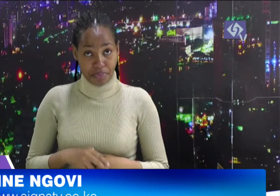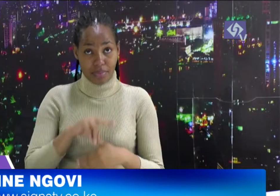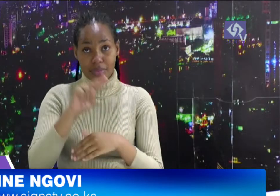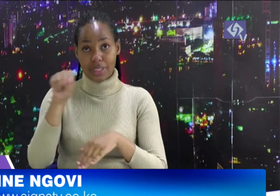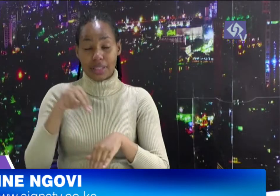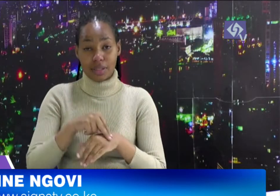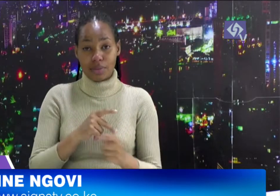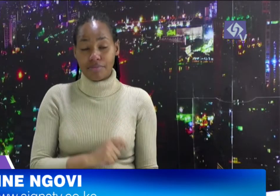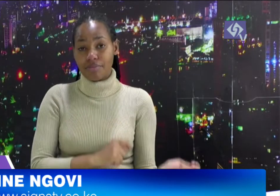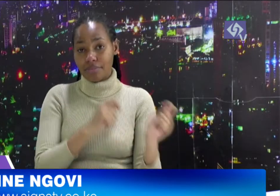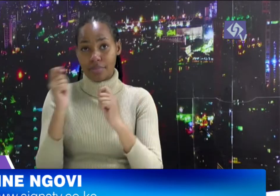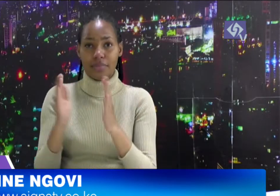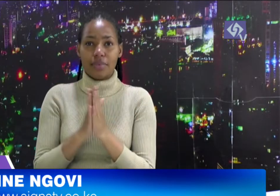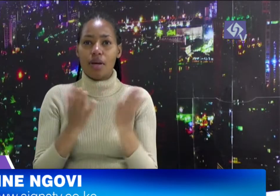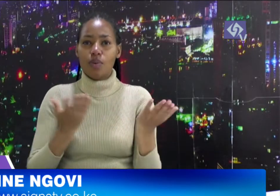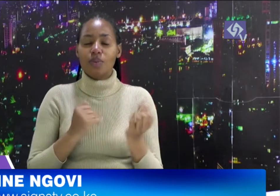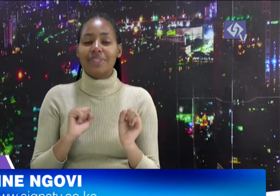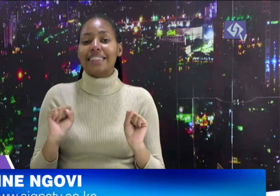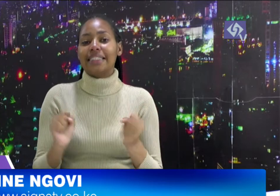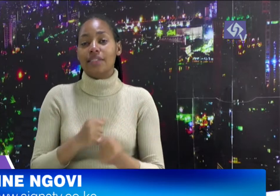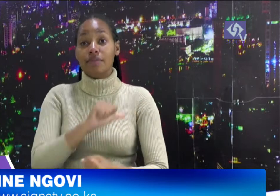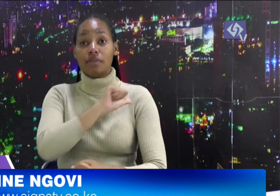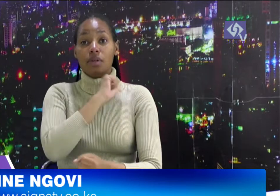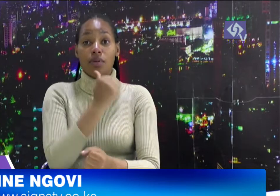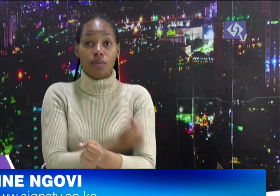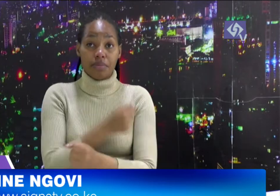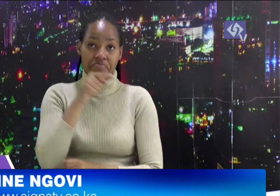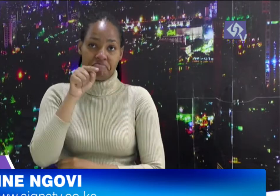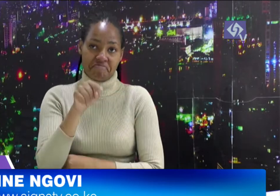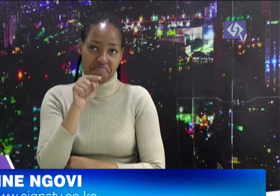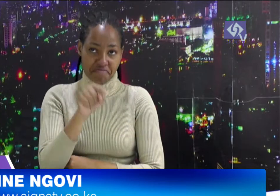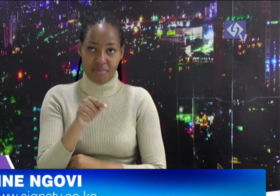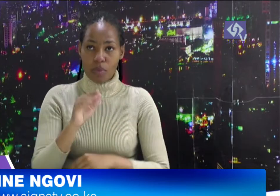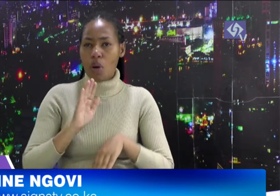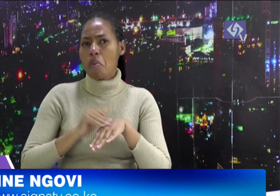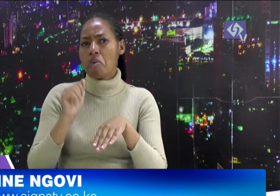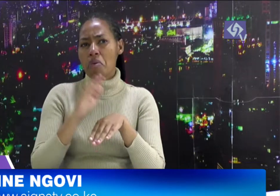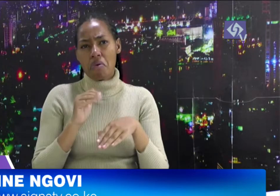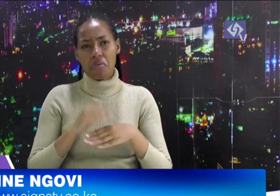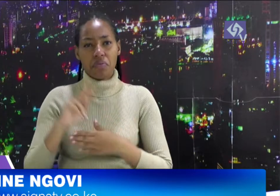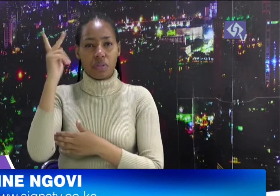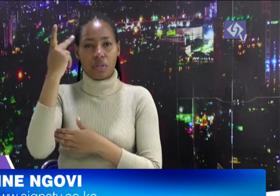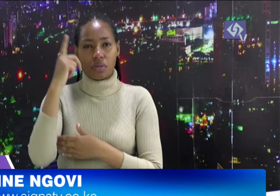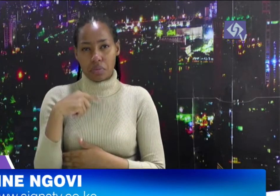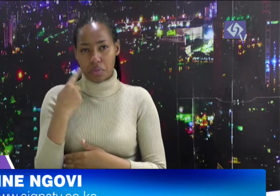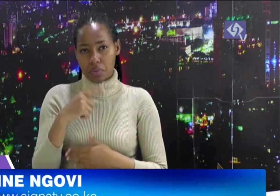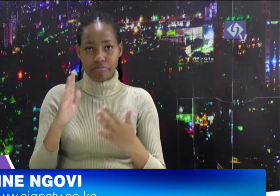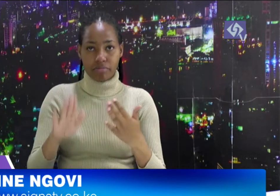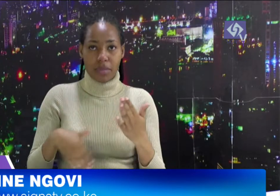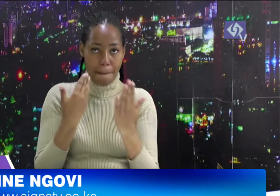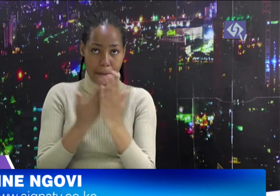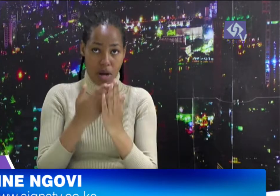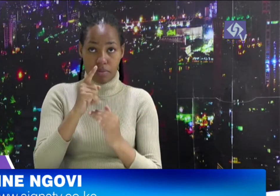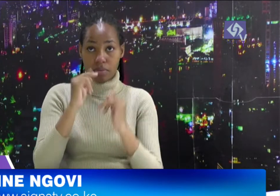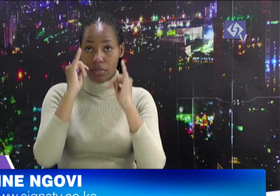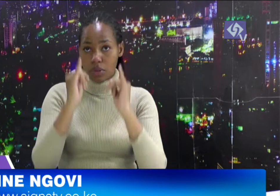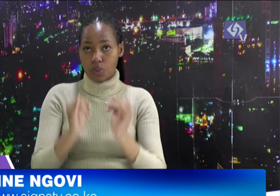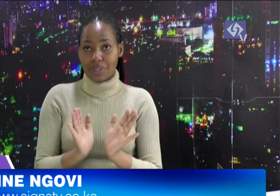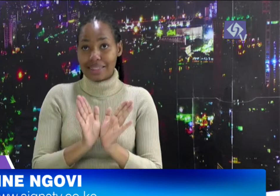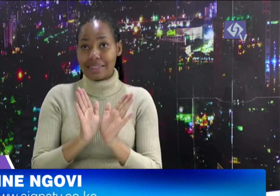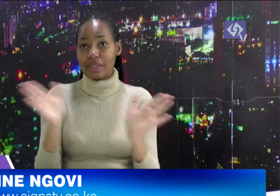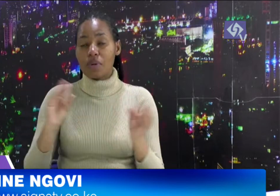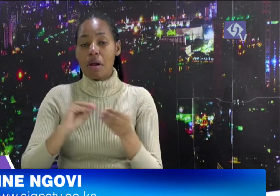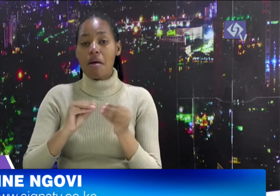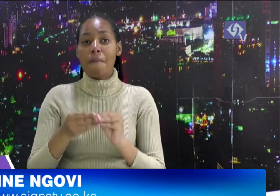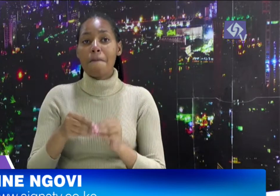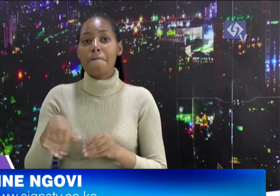On to our next news item. The National Transport and Safety Authority, NTSA, has called on Kenyans to have applied for